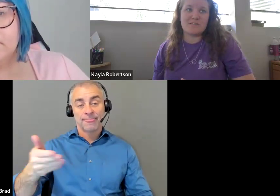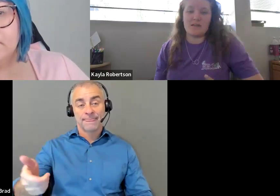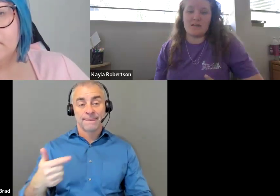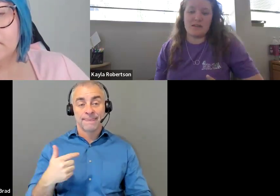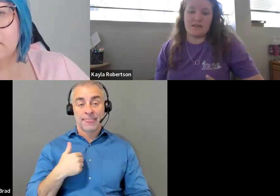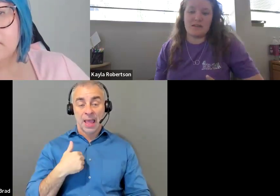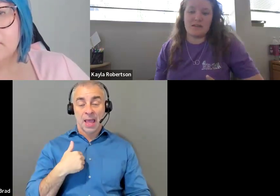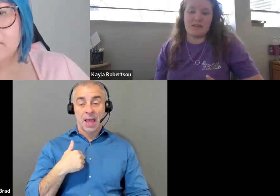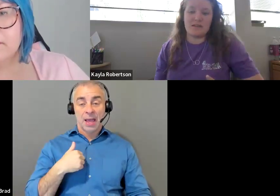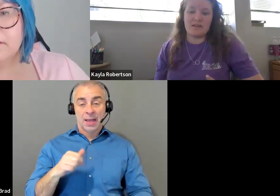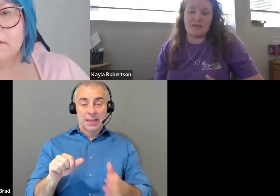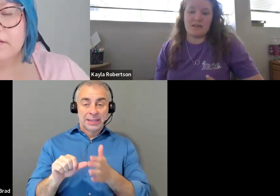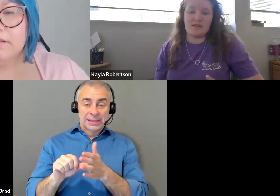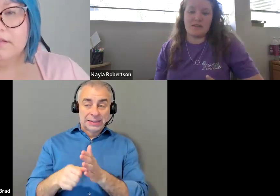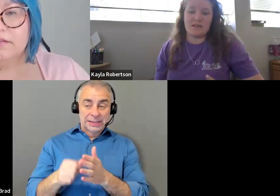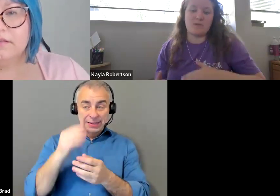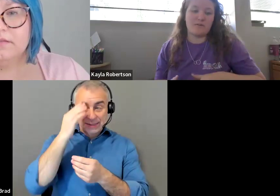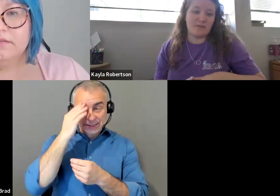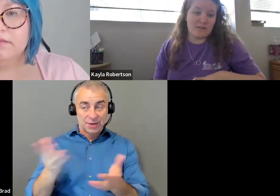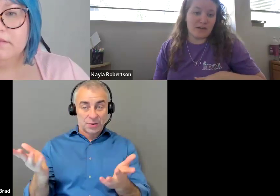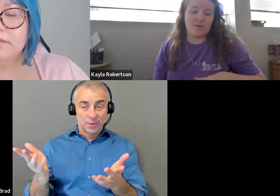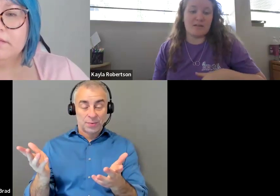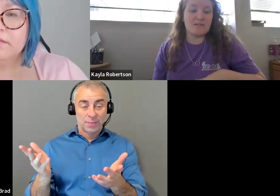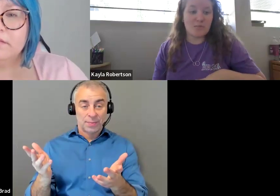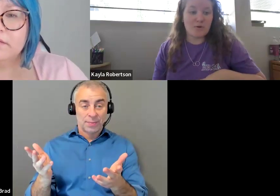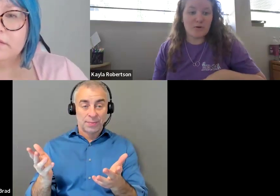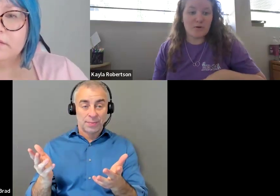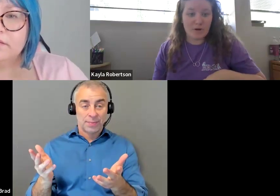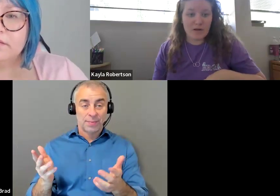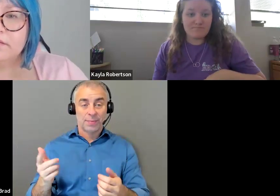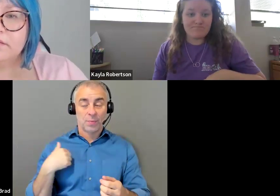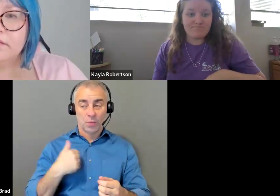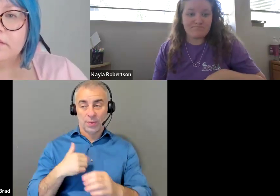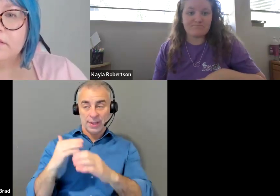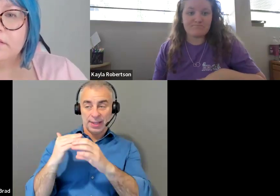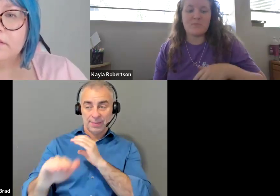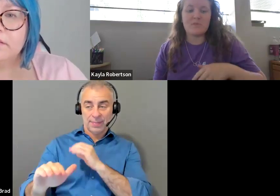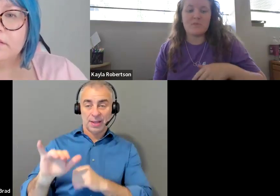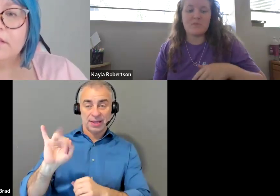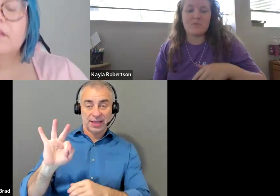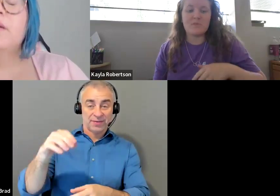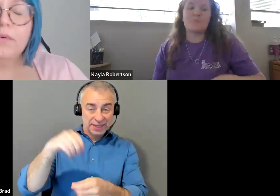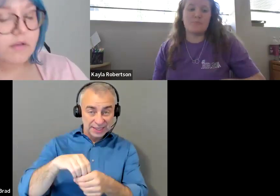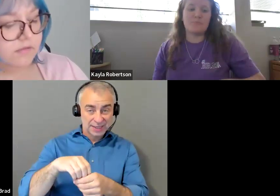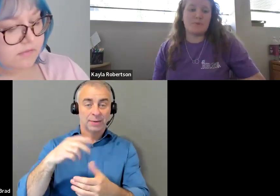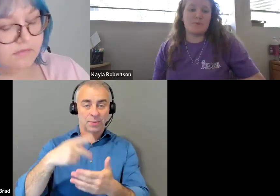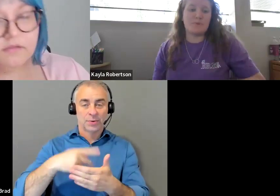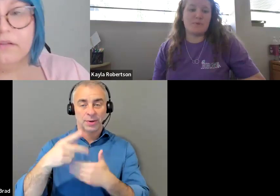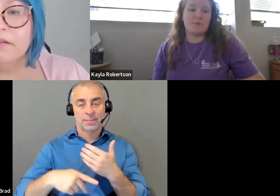I let them know that they will be notified via email if they're in the program.